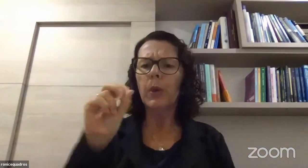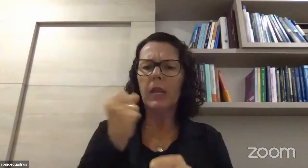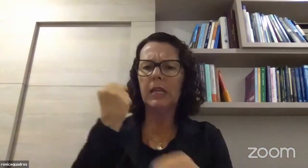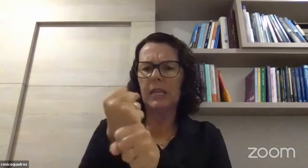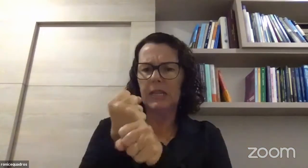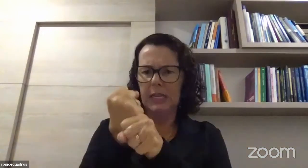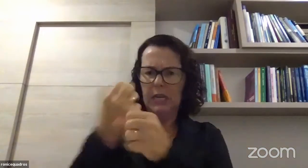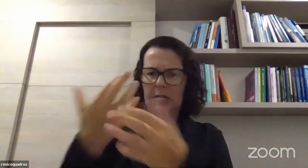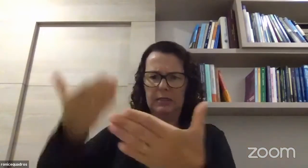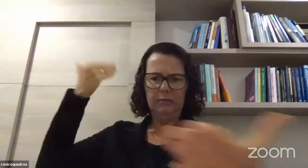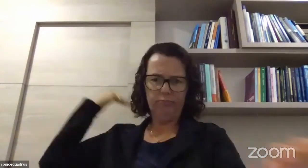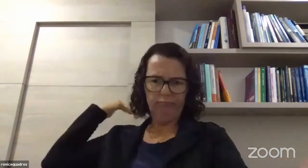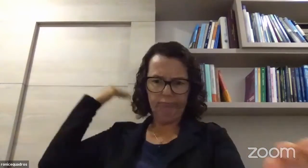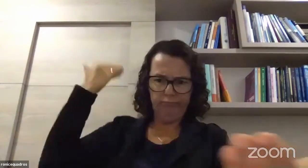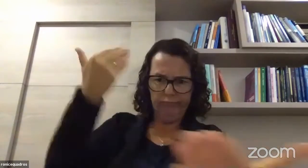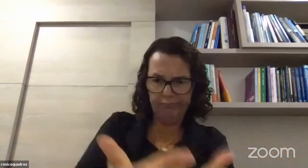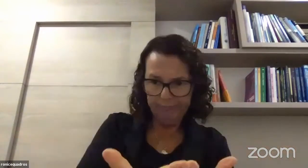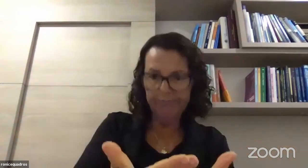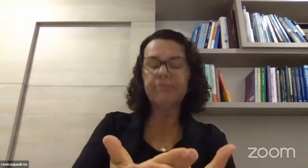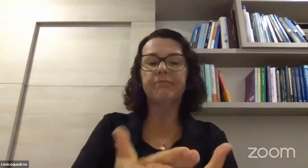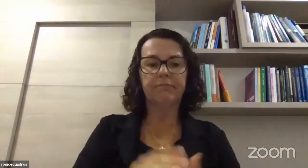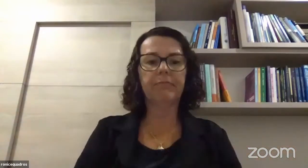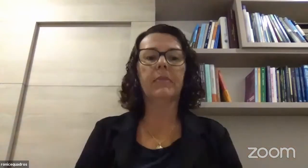language recognition.